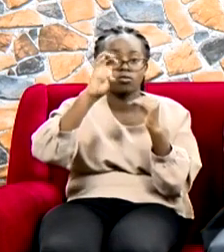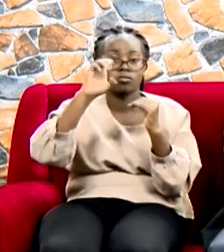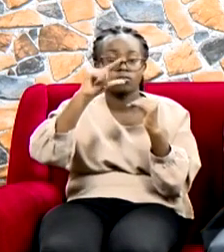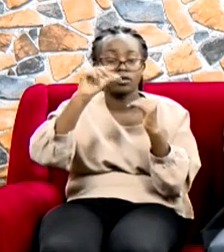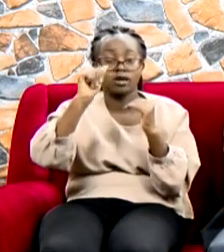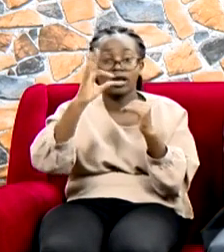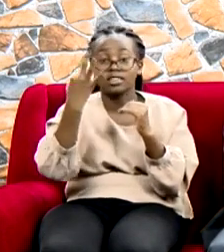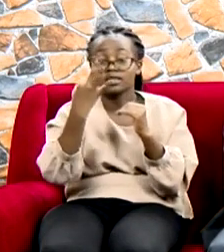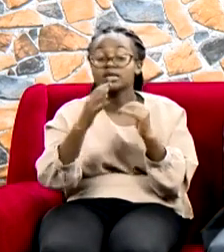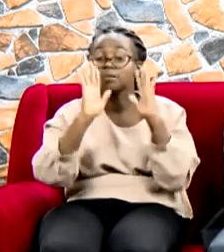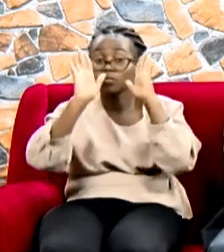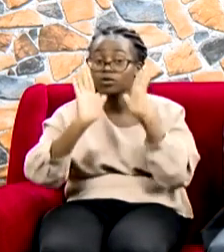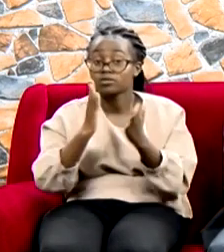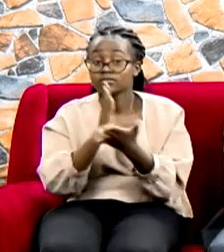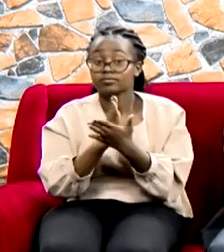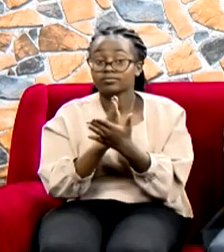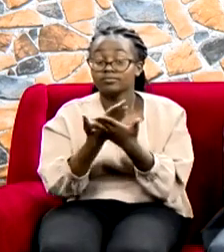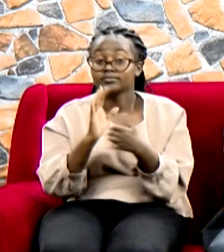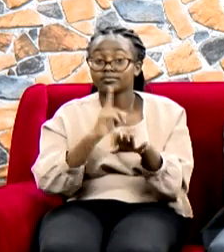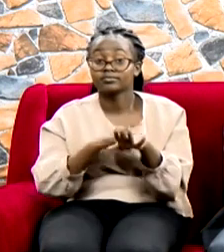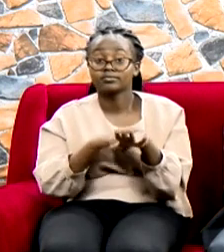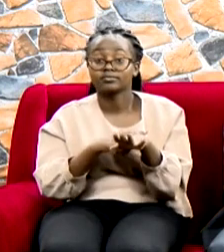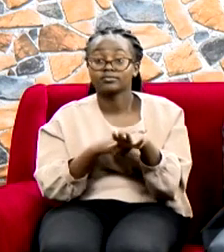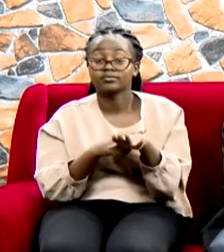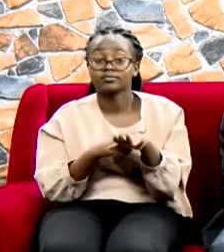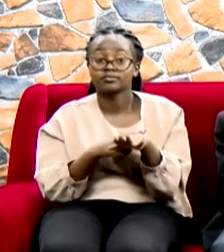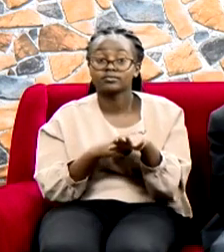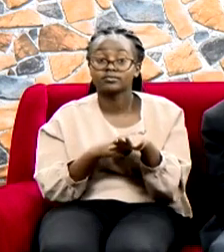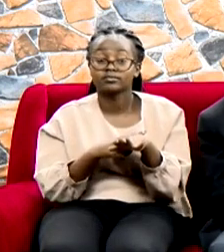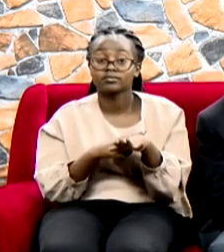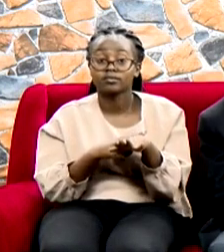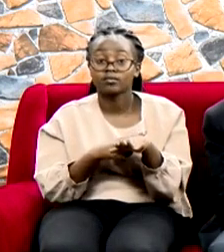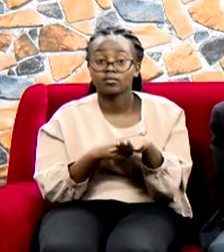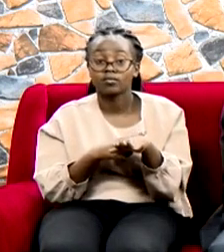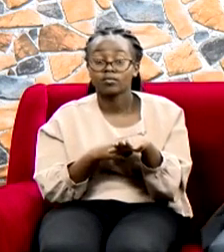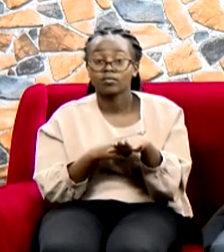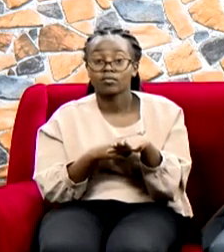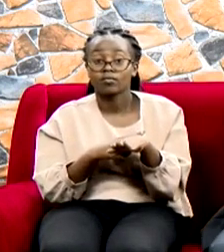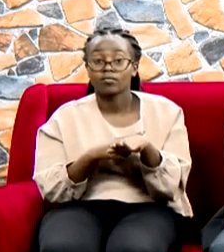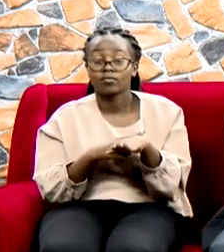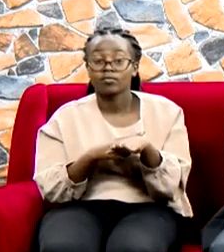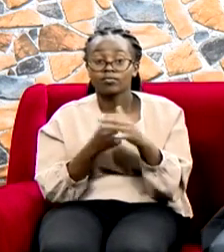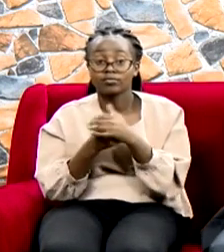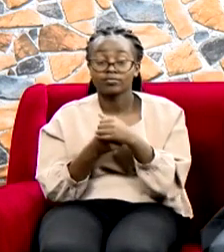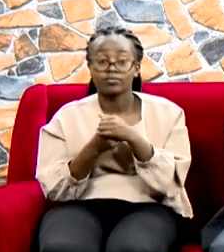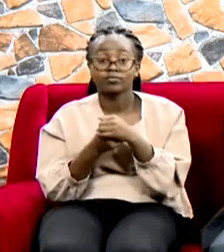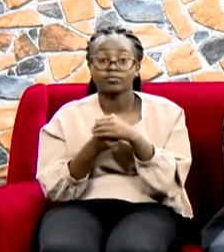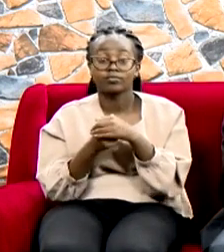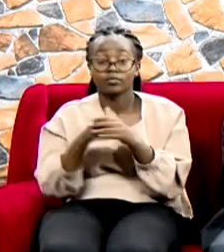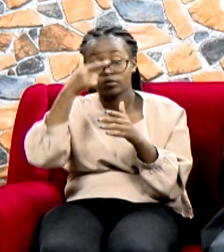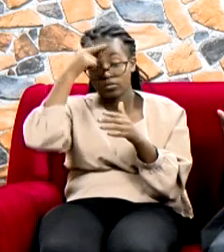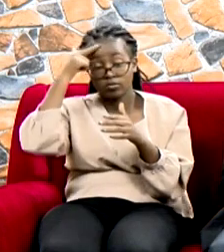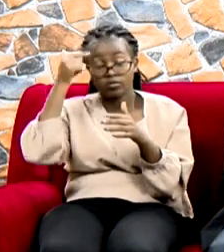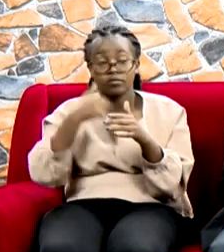quite important, because sometimes they delete or they deplete the essential fats because